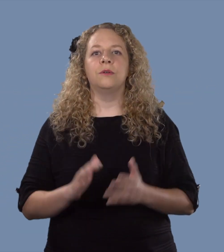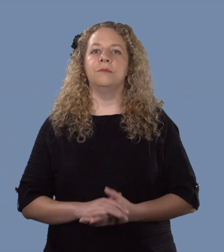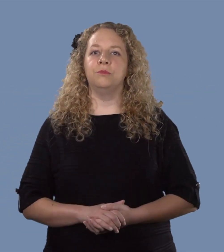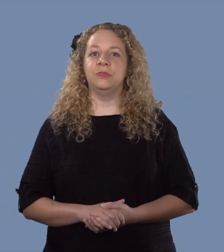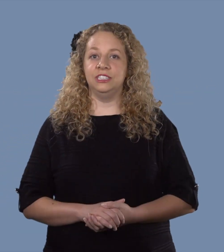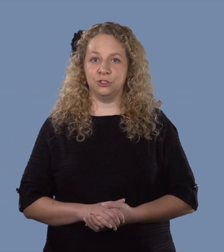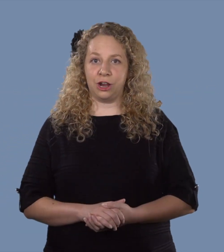cha.